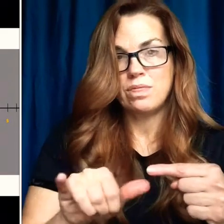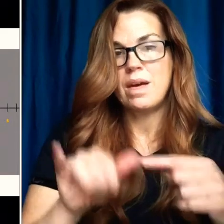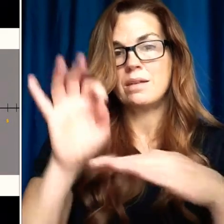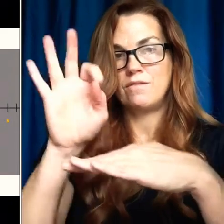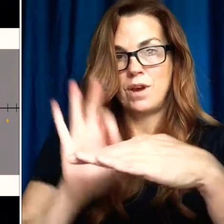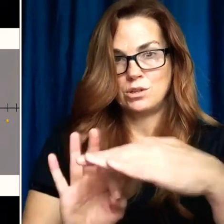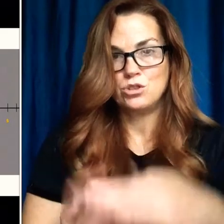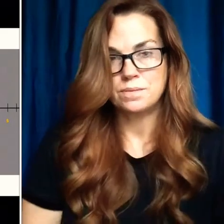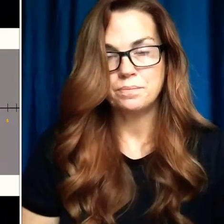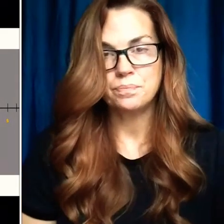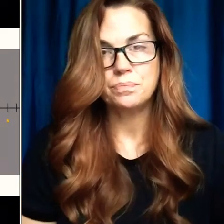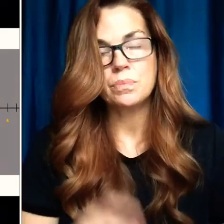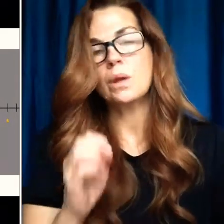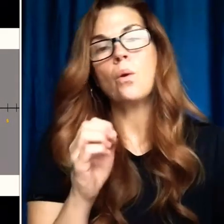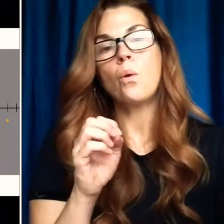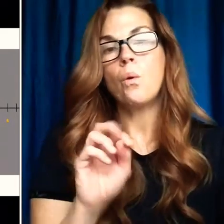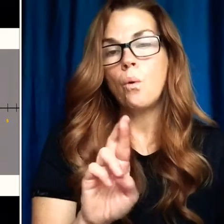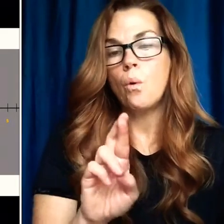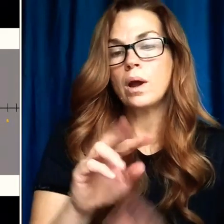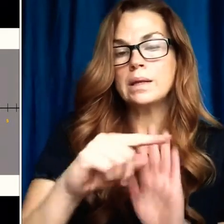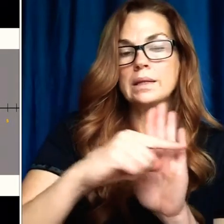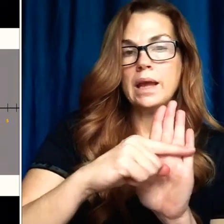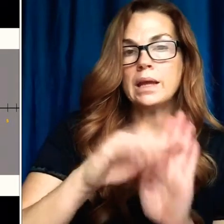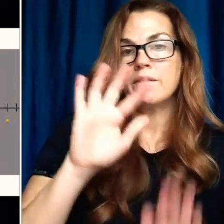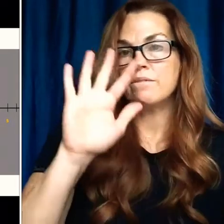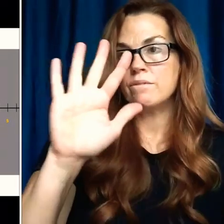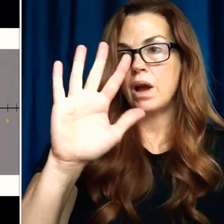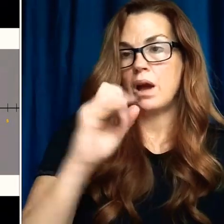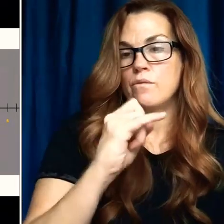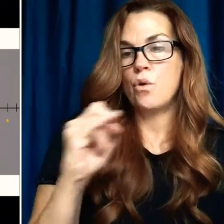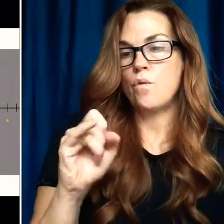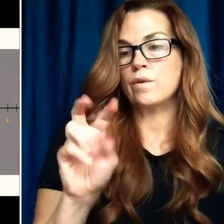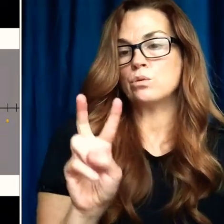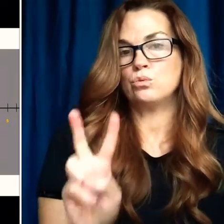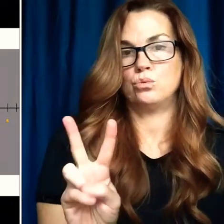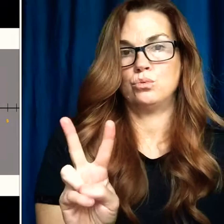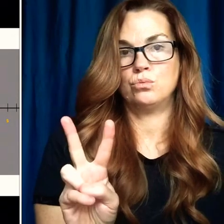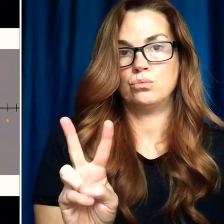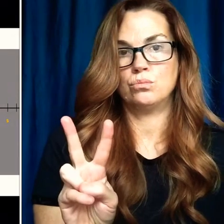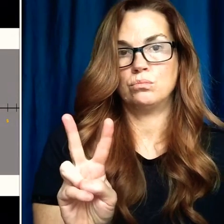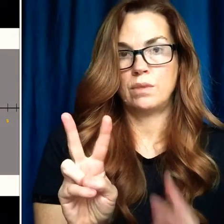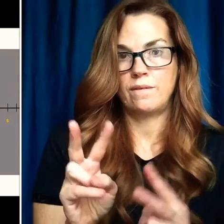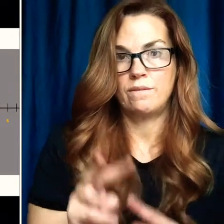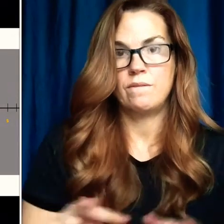-5/2, which would be the same value expressed as an improper fraction.